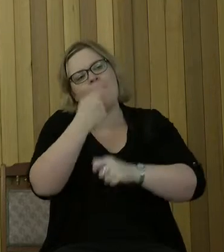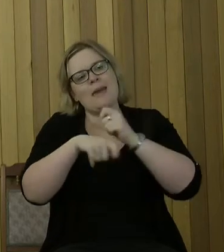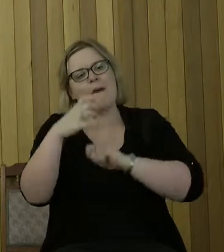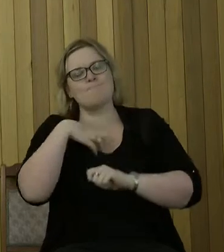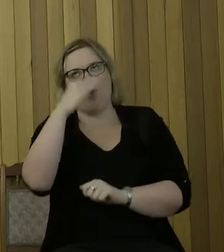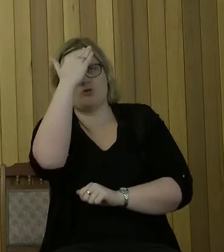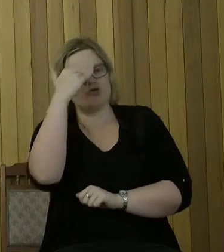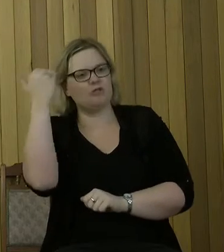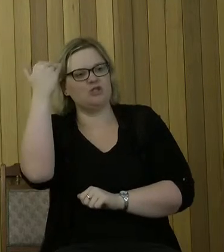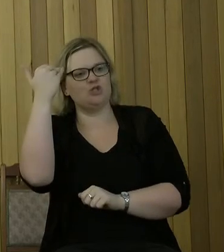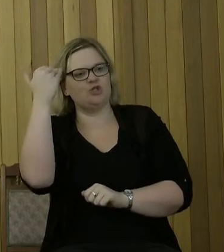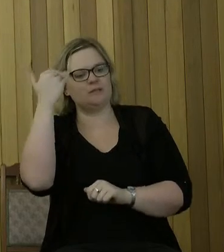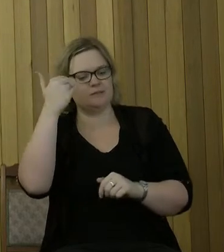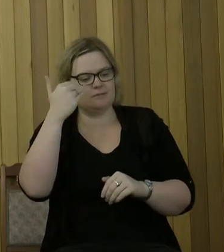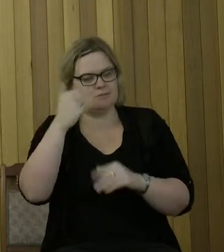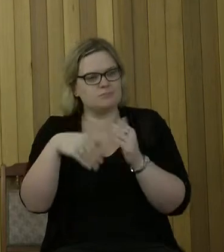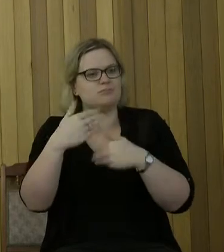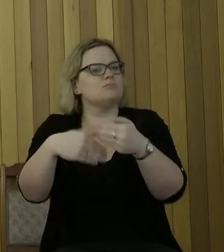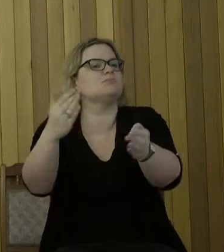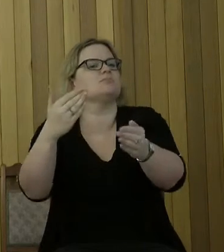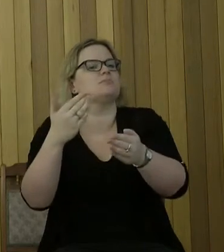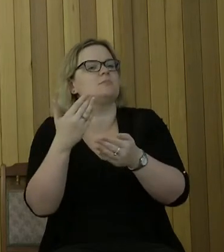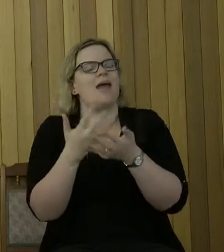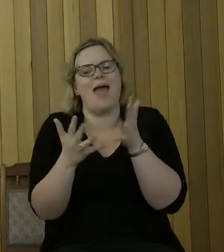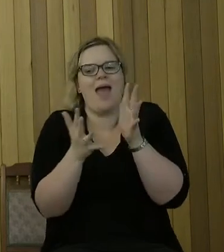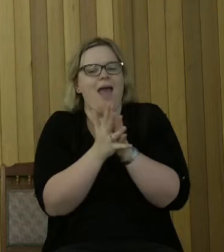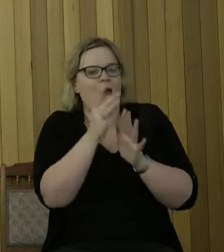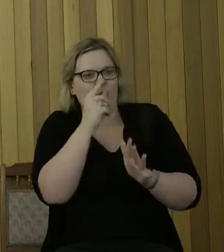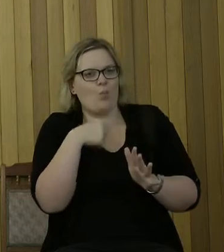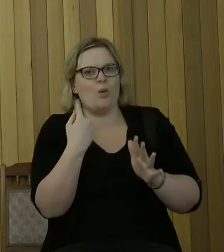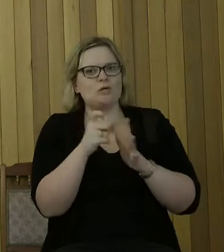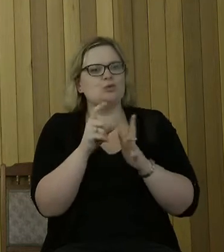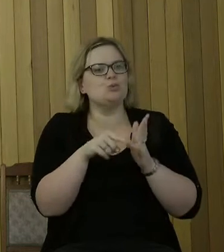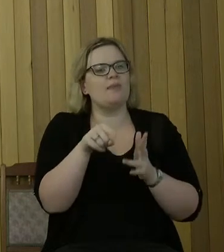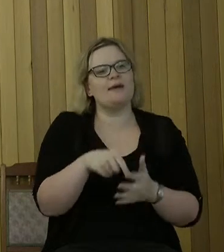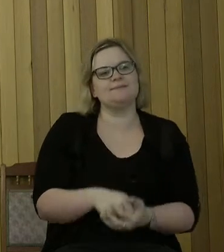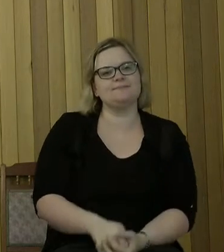a Christian worldview type pattern we can apply in our lives? How can we do that?